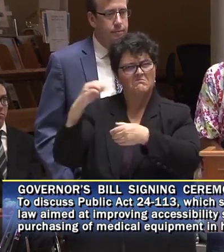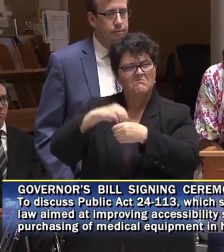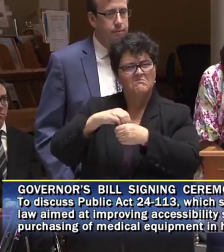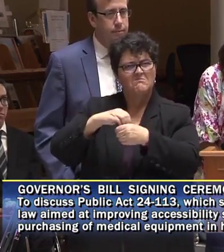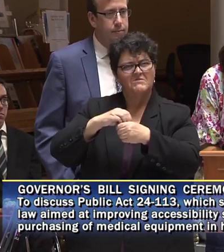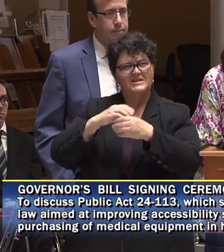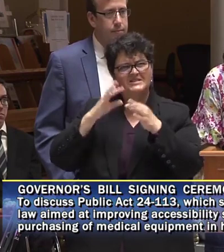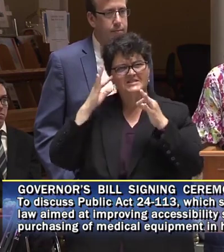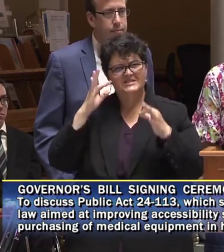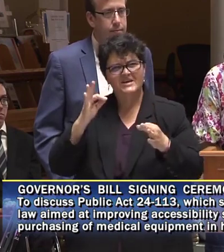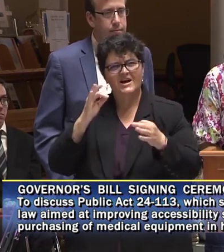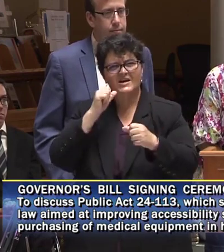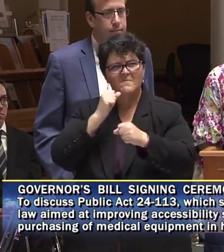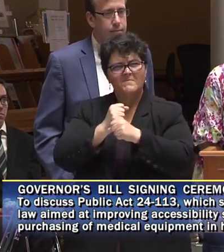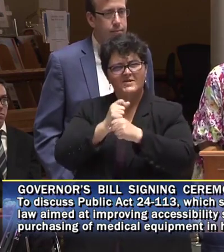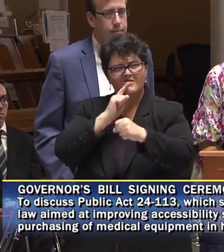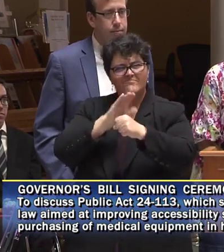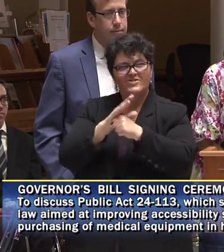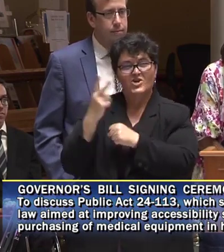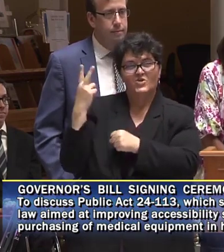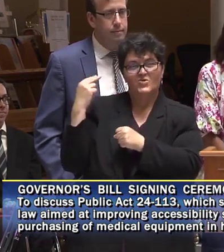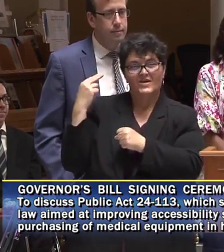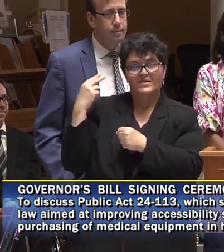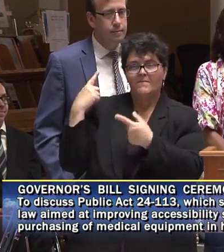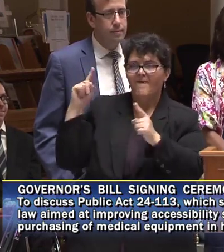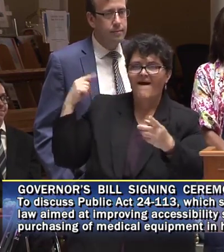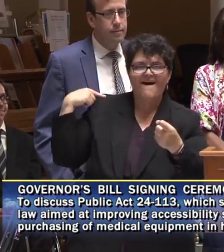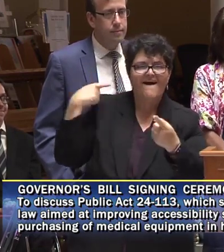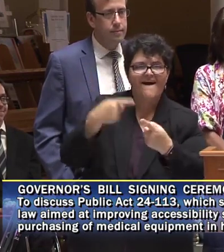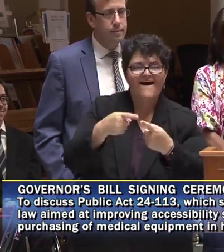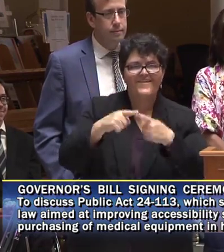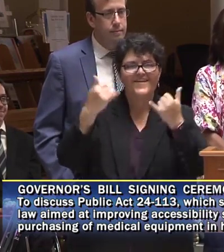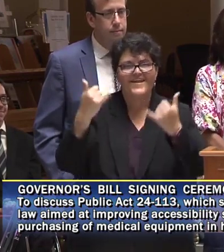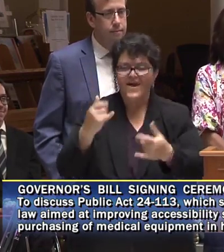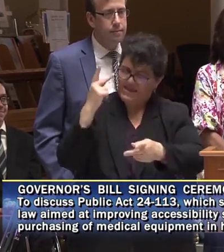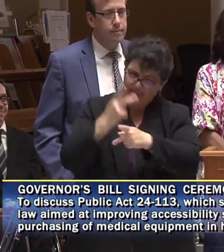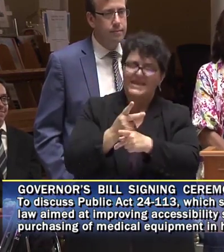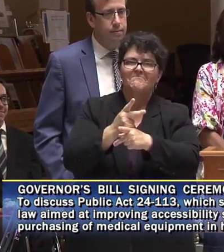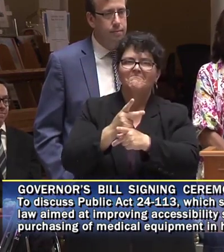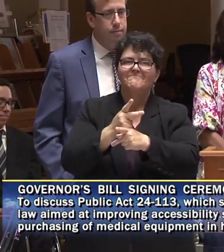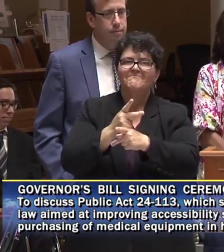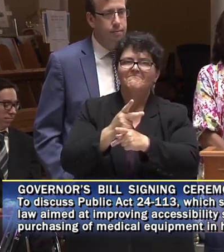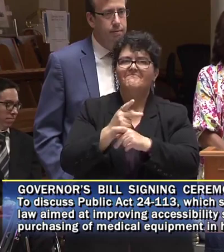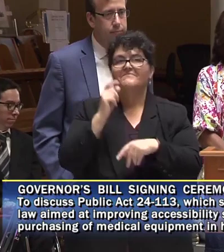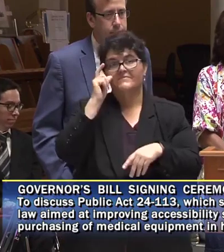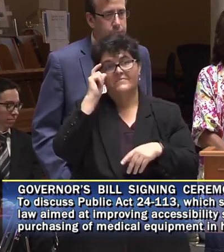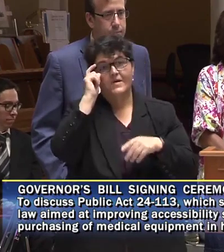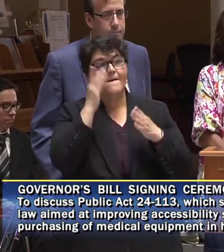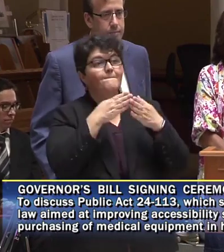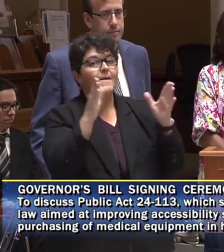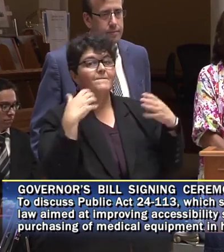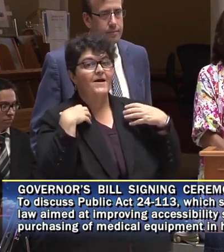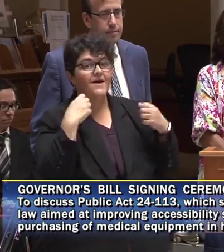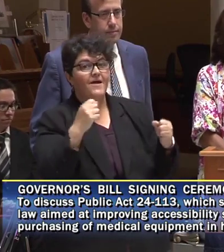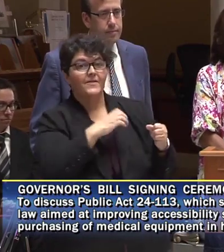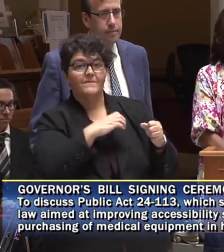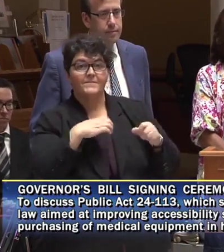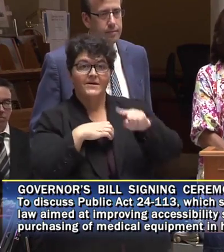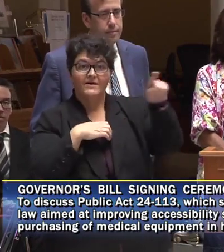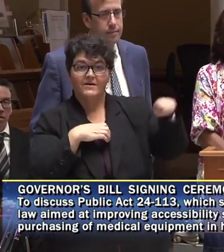their word. We got it done with their help. I want to thank the ranking members on public health, Senator Heather Summers and Representative